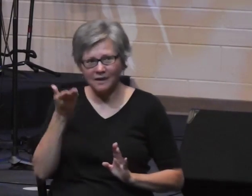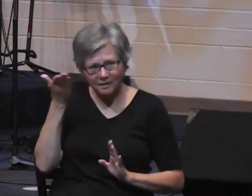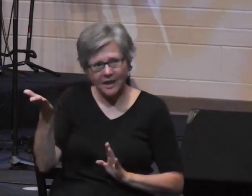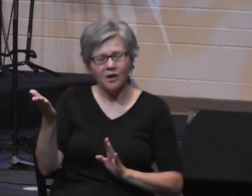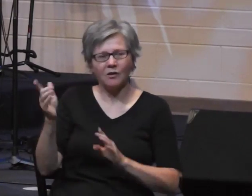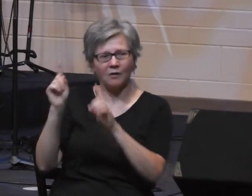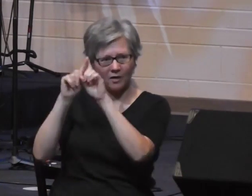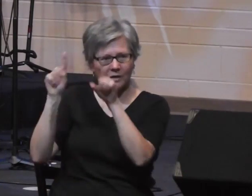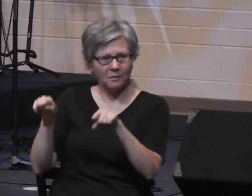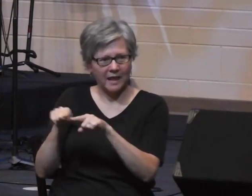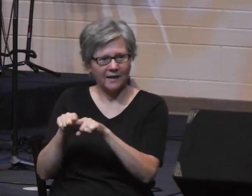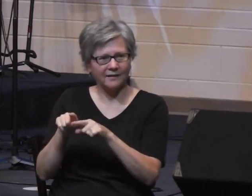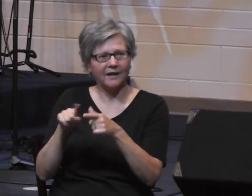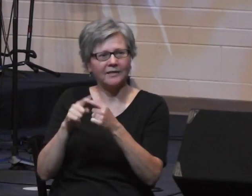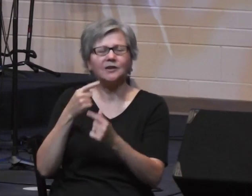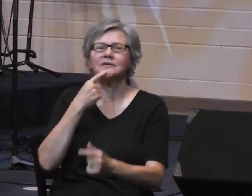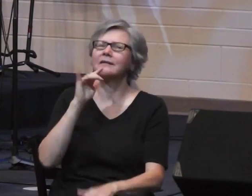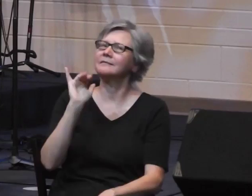good.